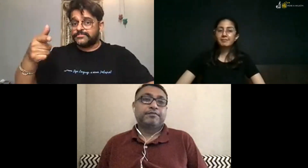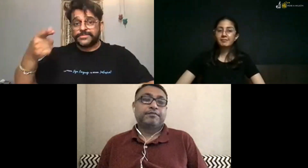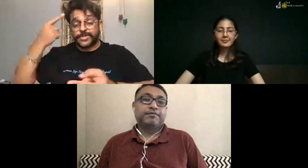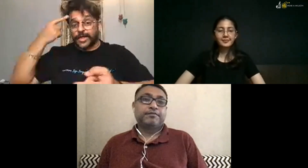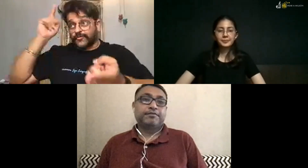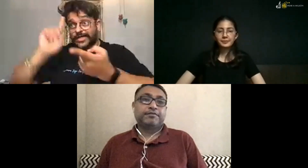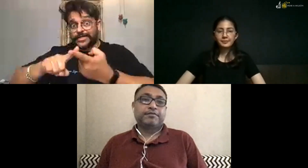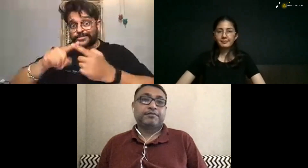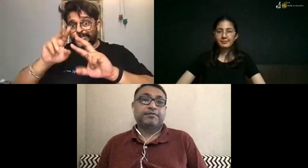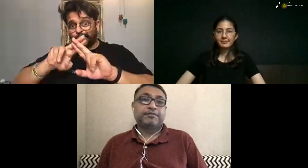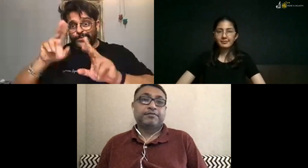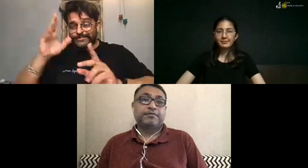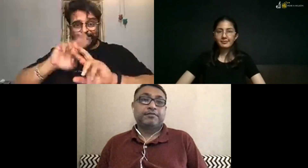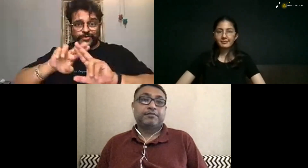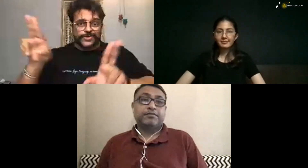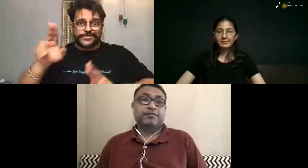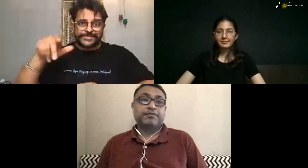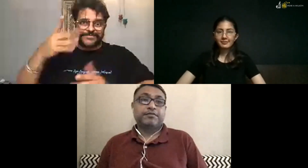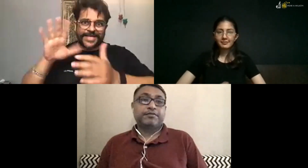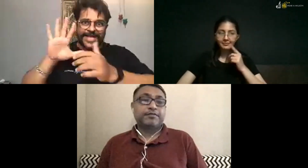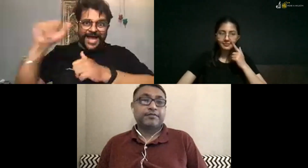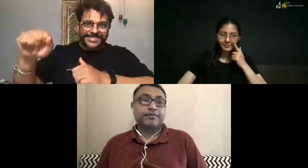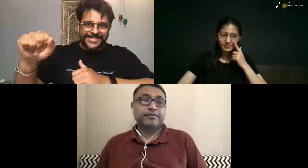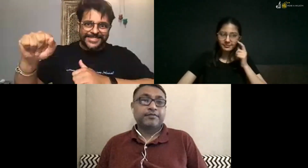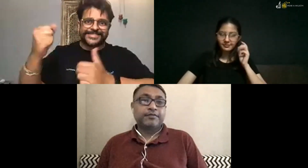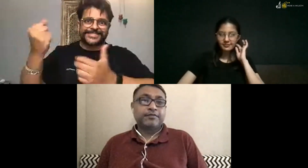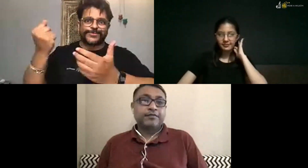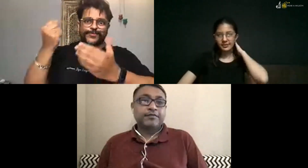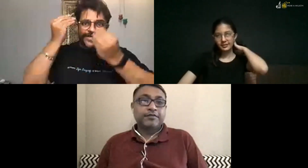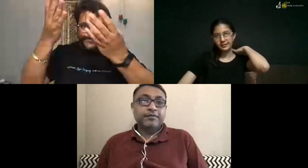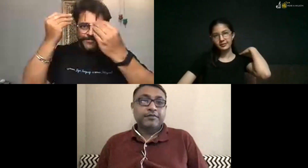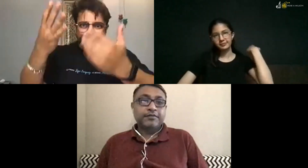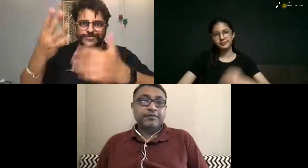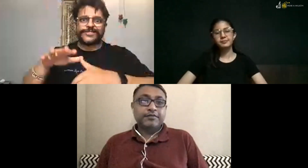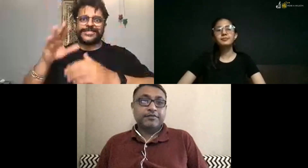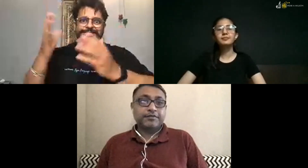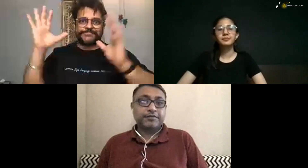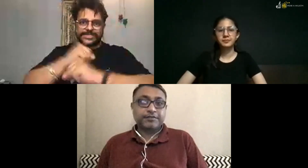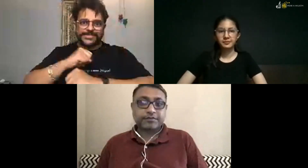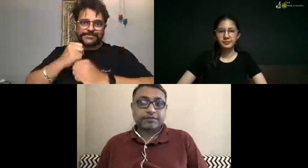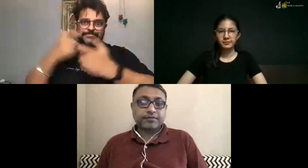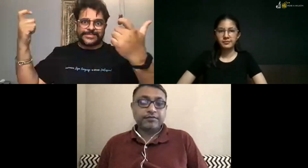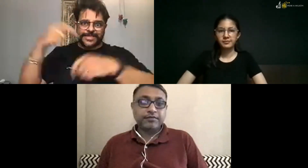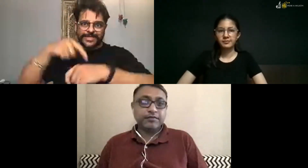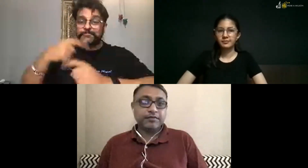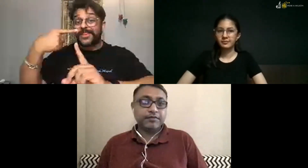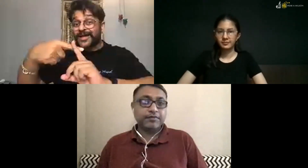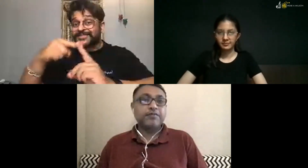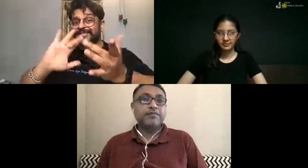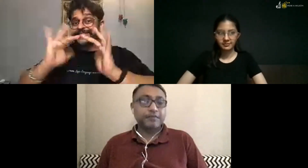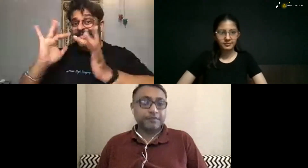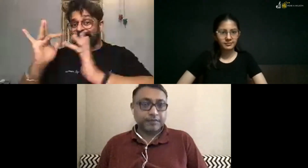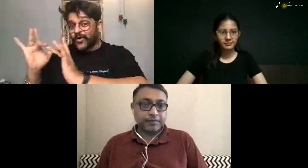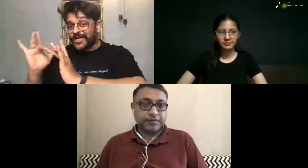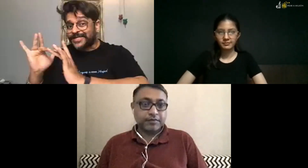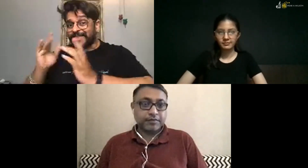Yeah, I mean, I totally agree. Whatever you said, like access to information is what